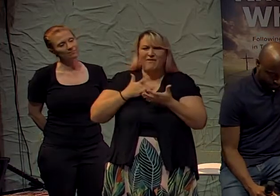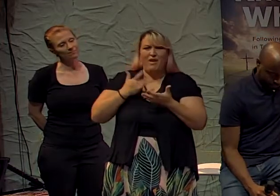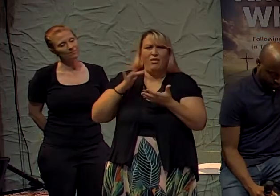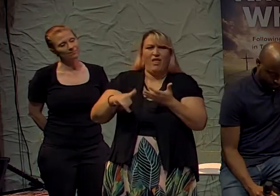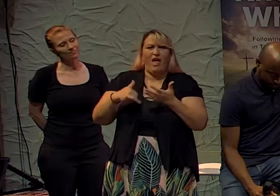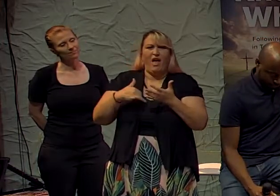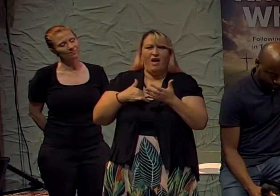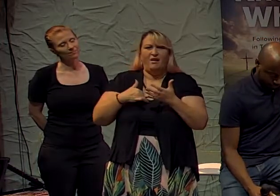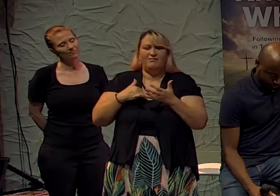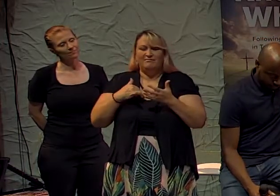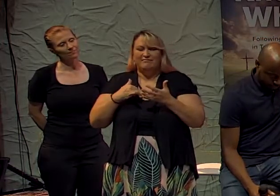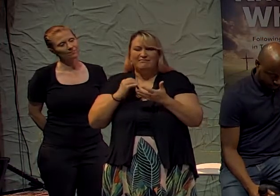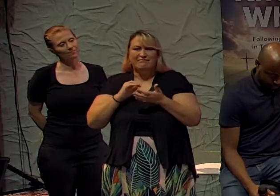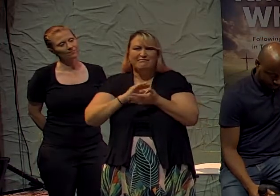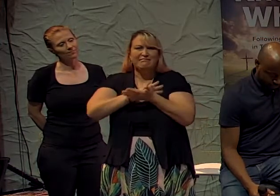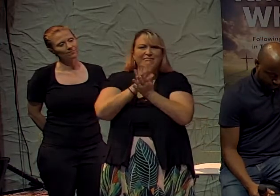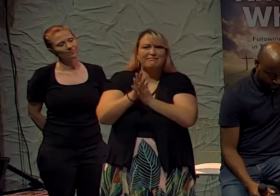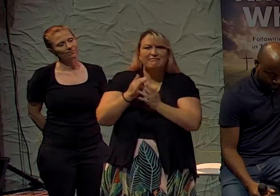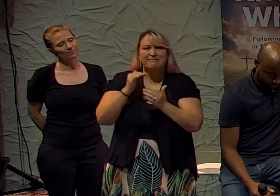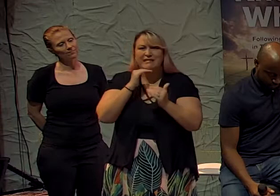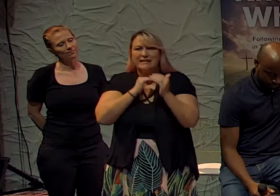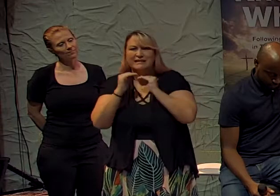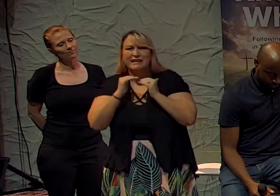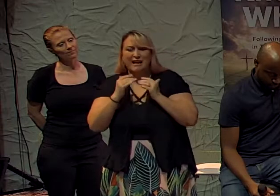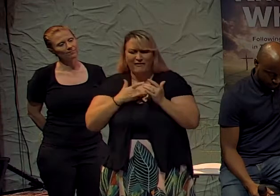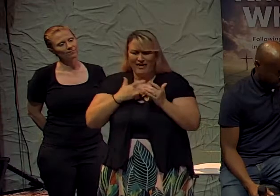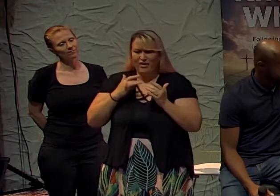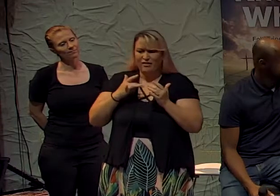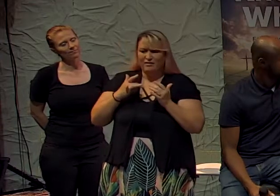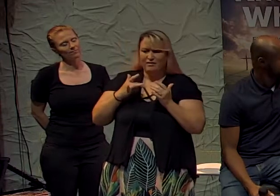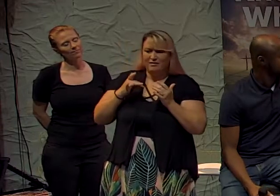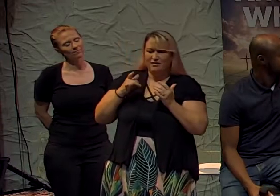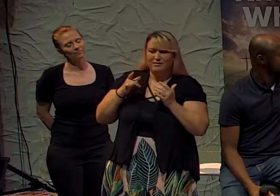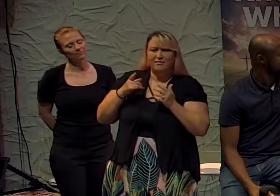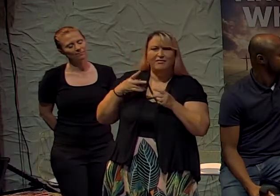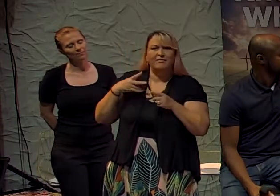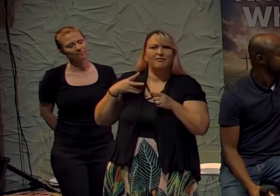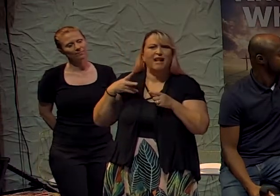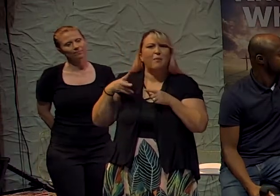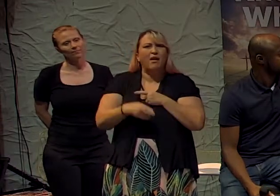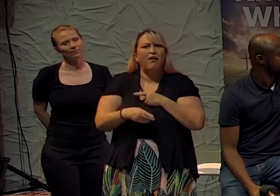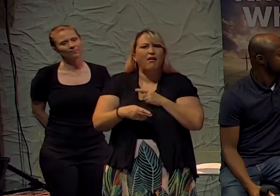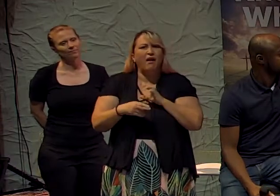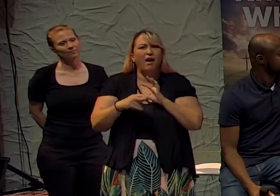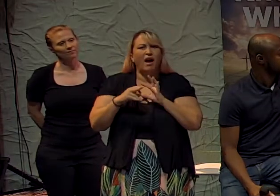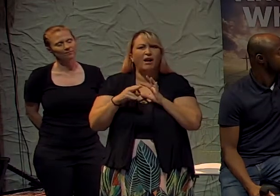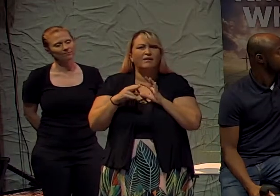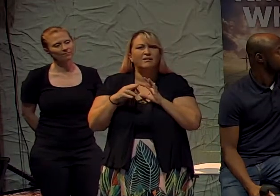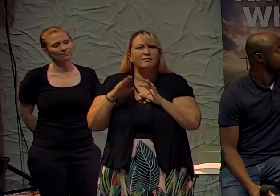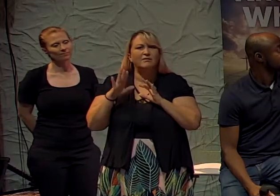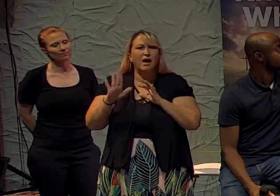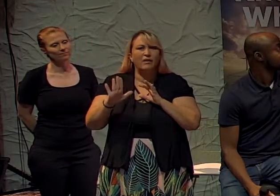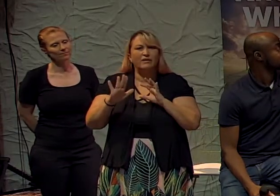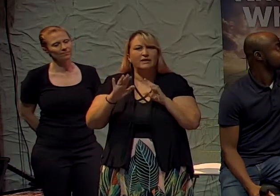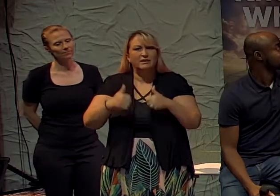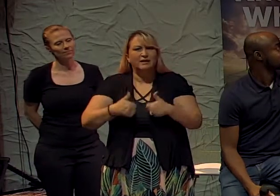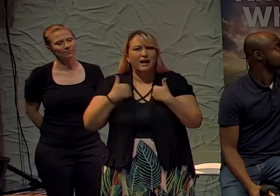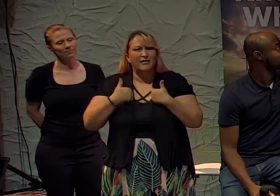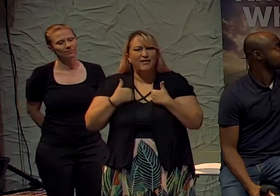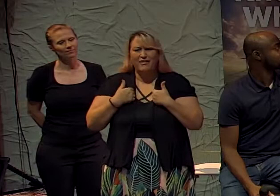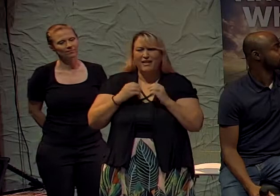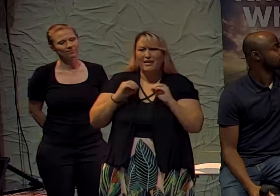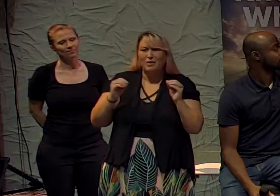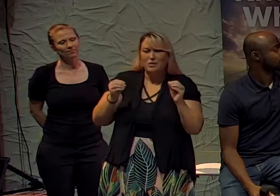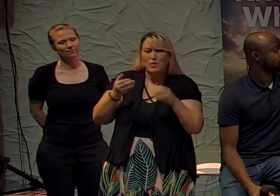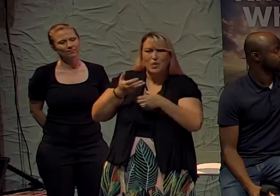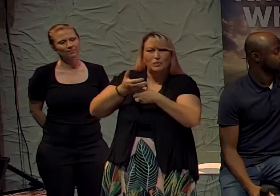deceit. And I hated feeling cut out of his life. And I even said something like, I feel like we have a mistress. It's your job, And I